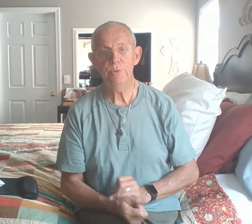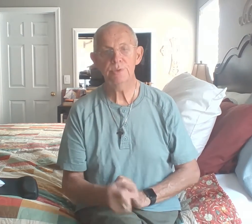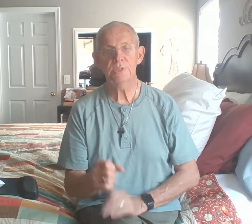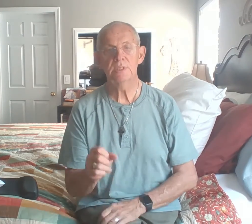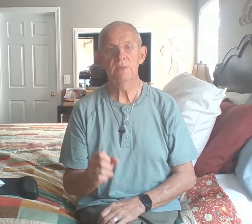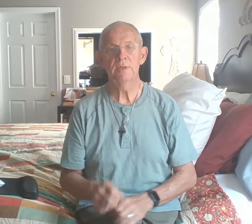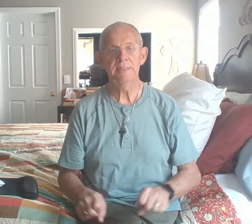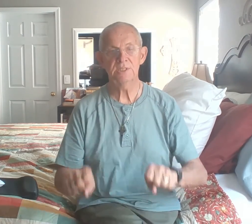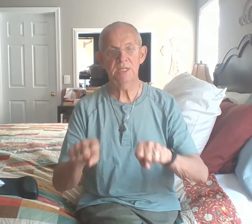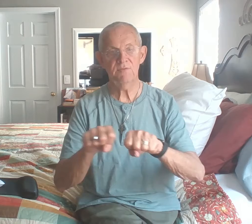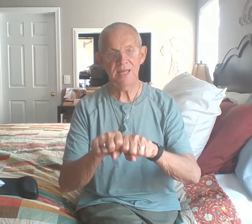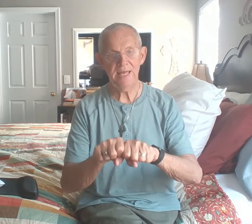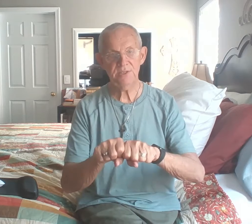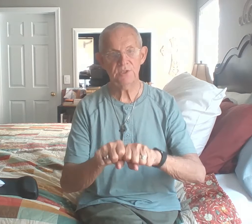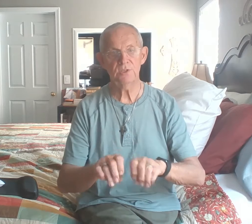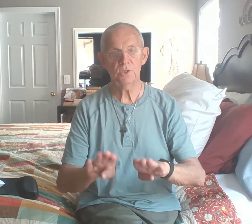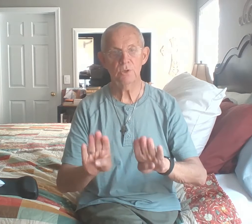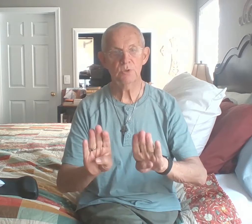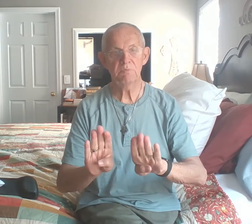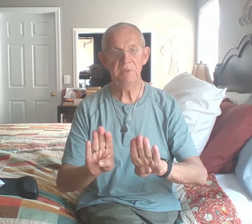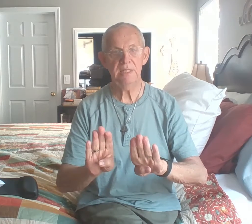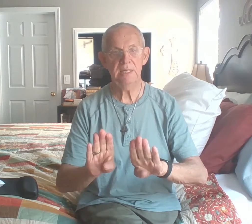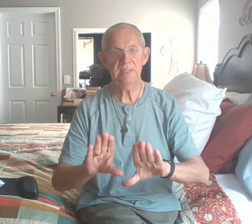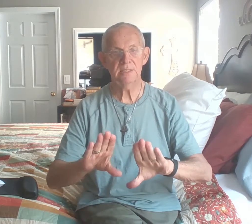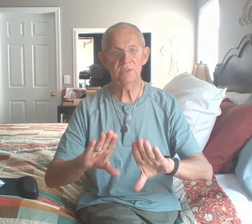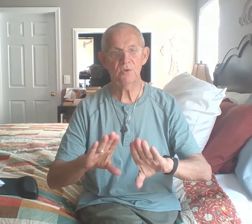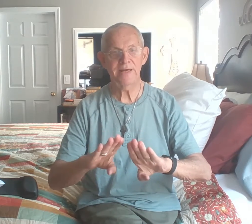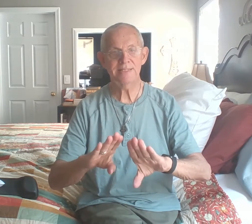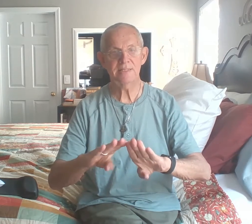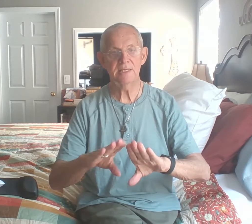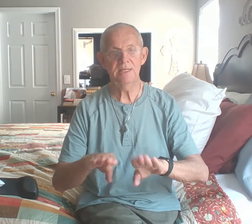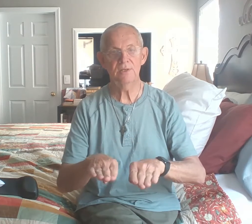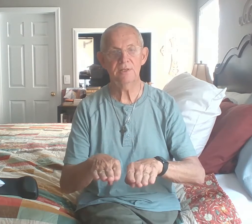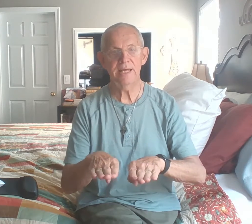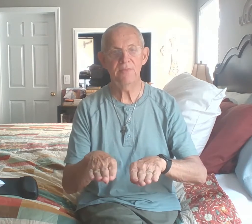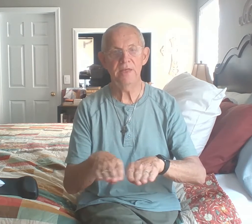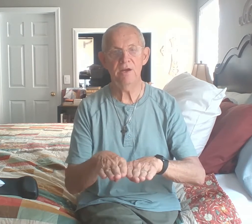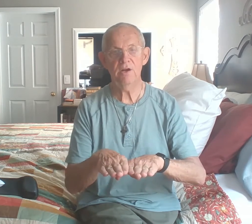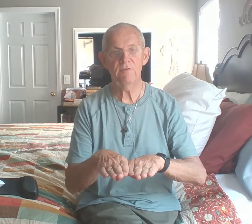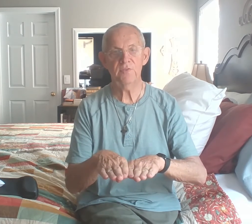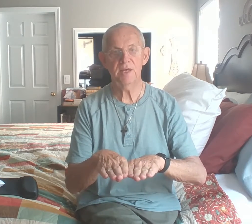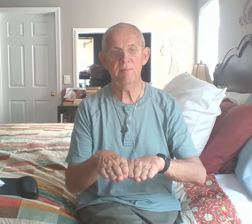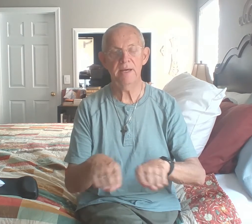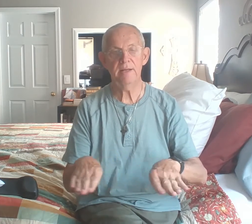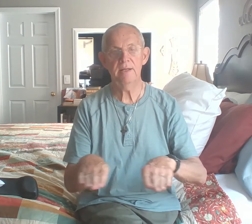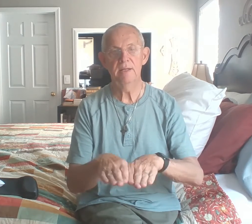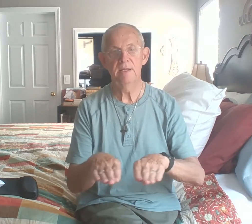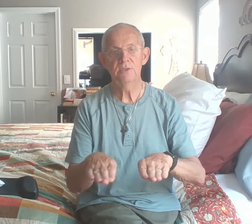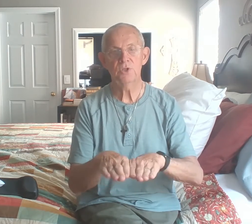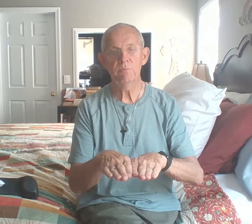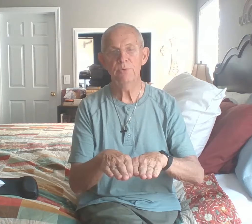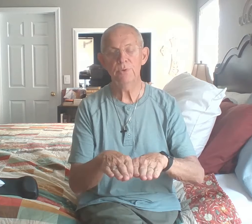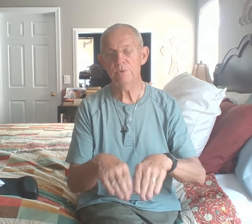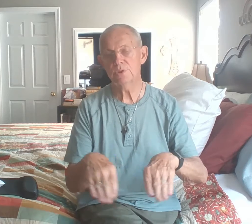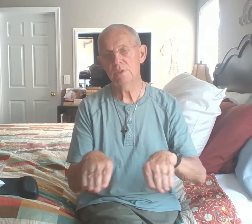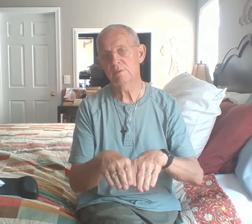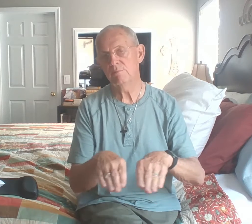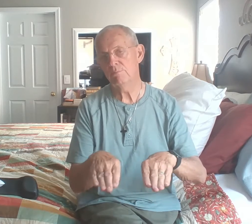Boots, instead of the S's, you use B's, and so that's the heel down there, if you think about it. So boots,